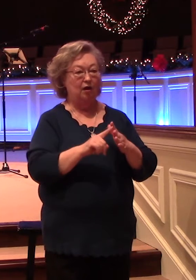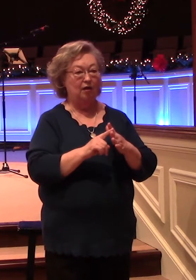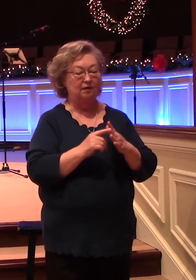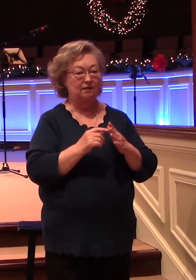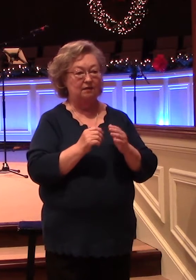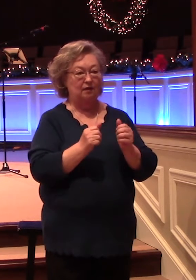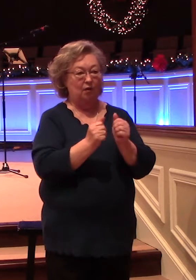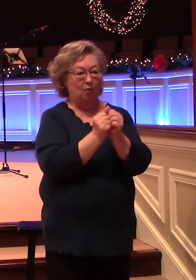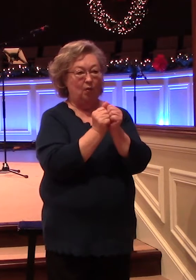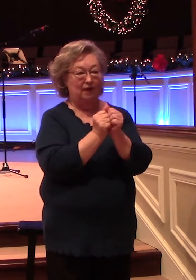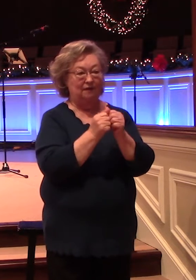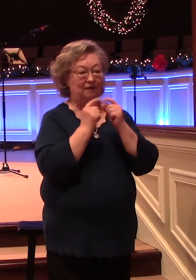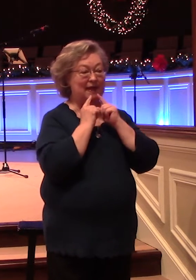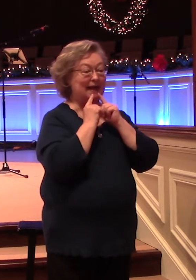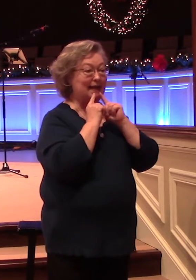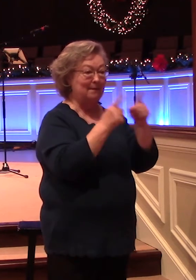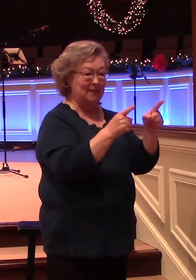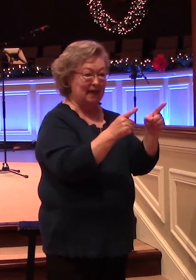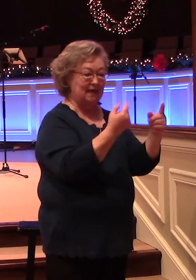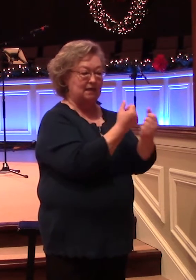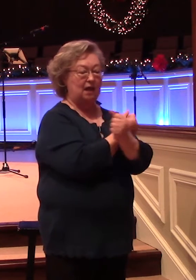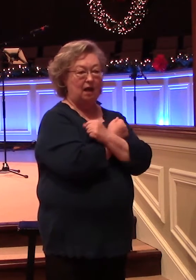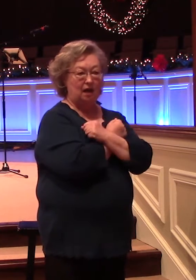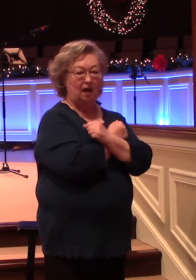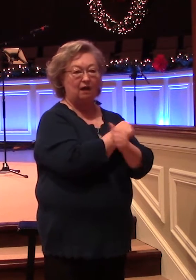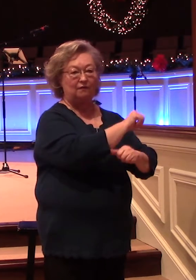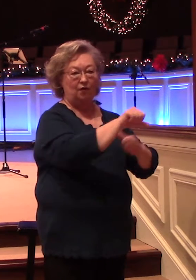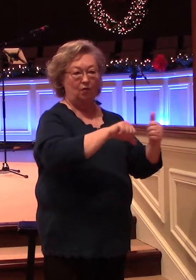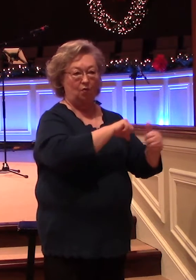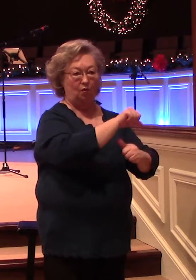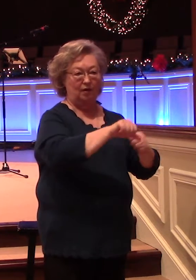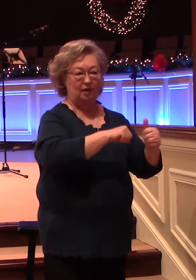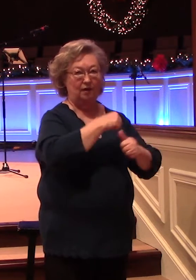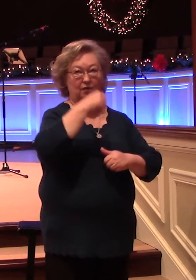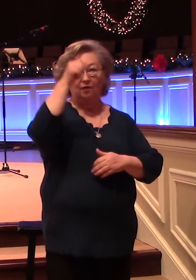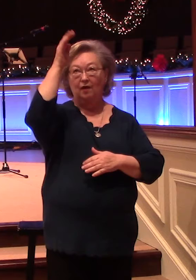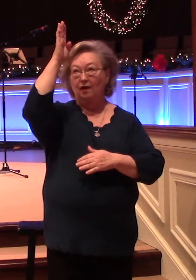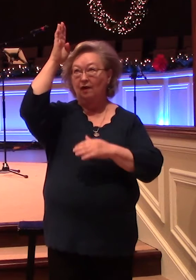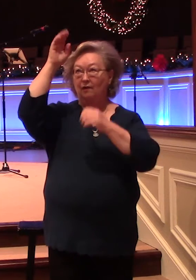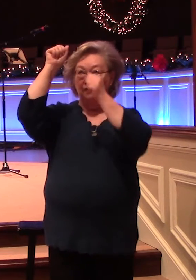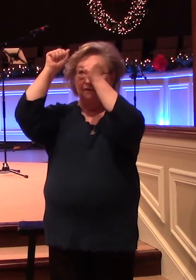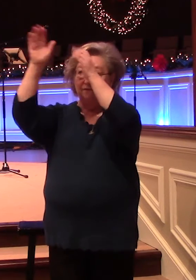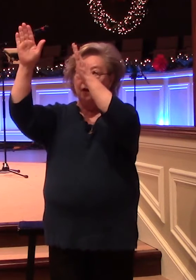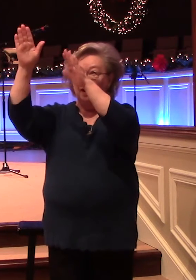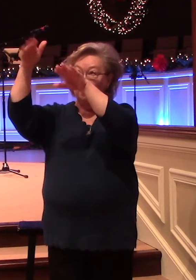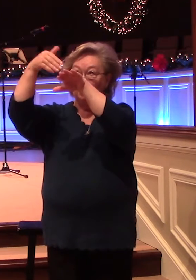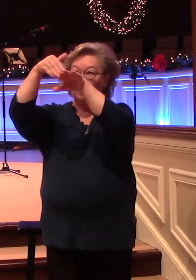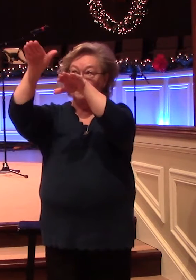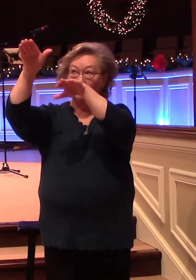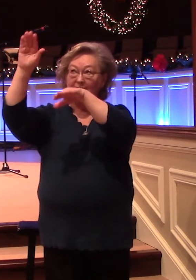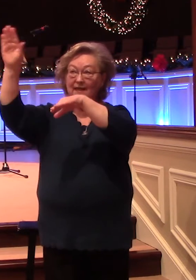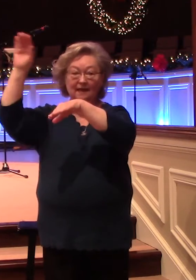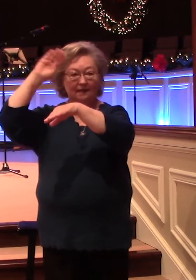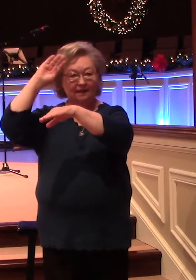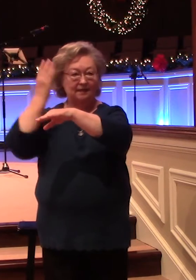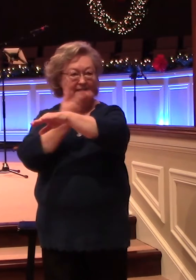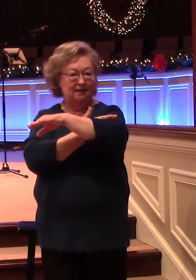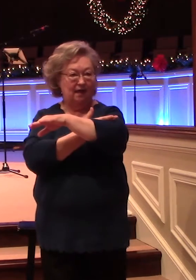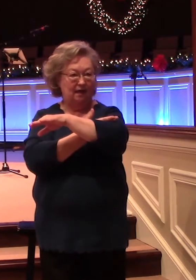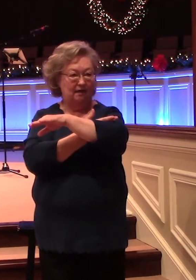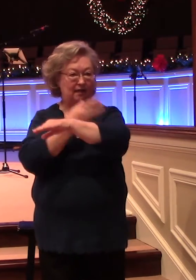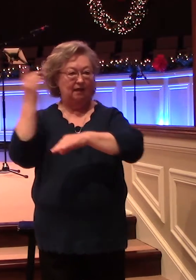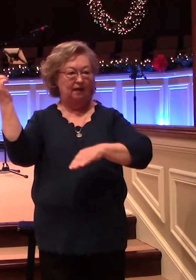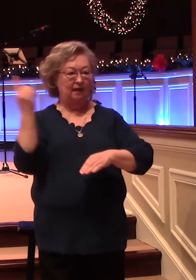make because we know it, that the Father has sent the Son to be the Savior of the world. Jesus says it like this in the Upper Room